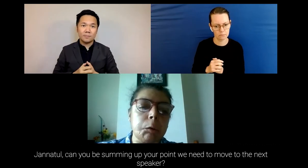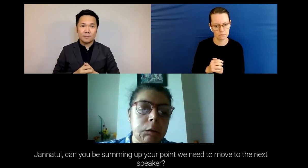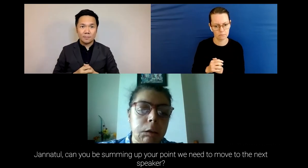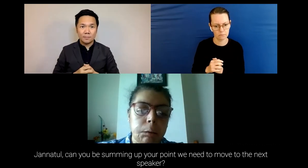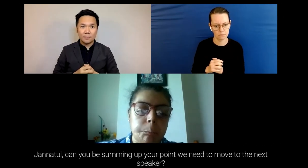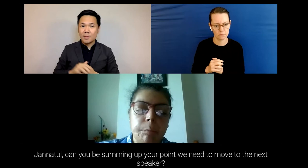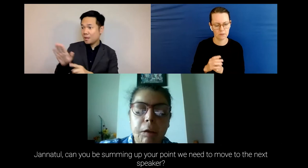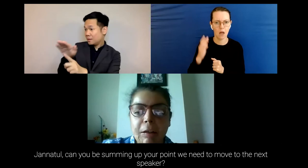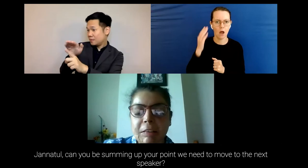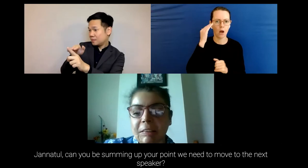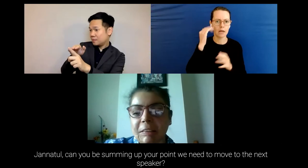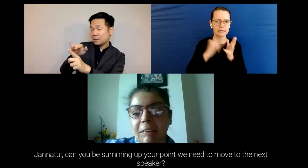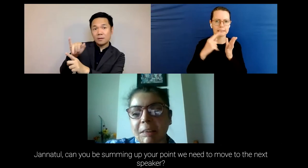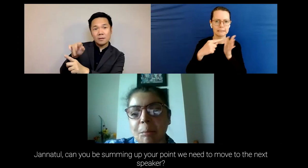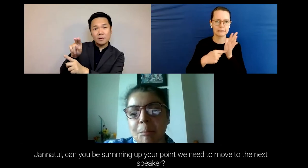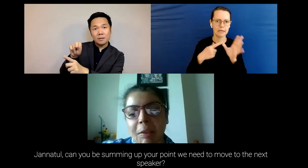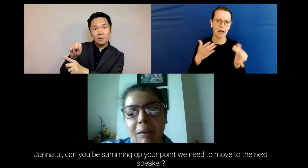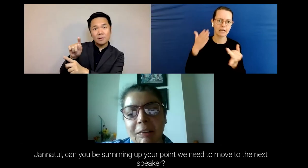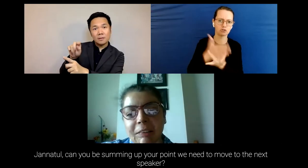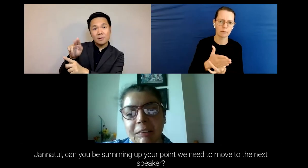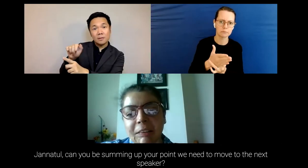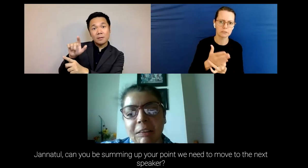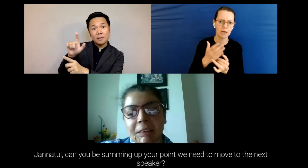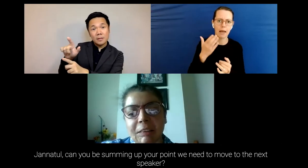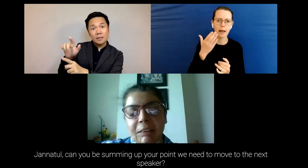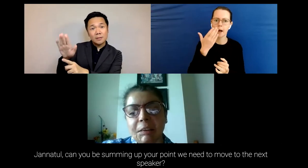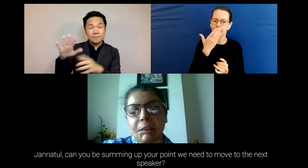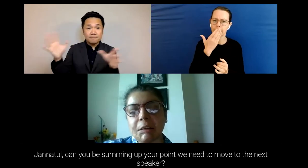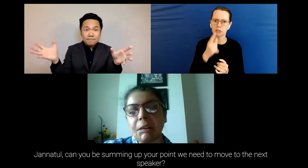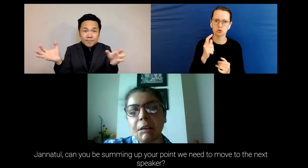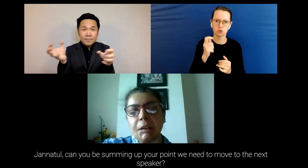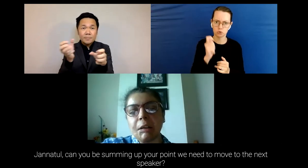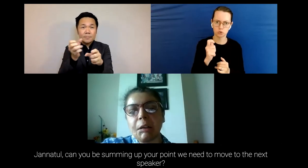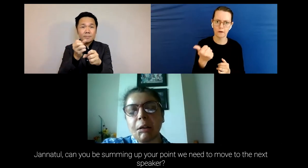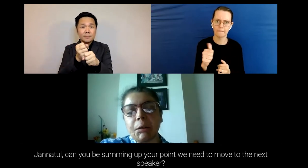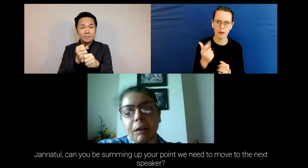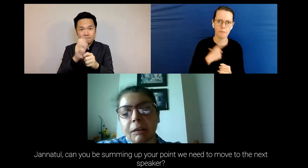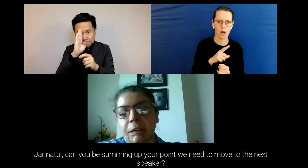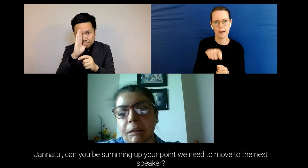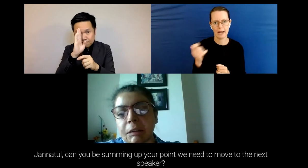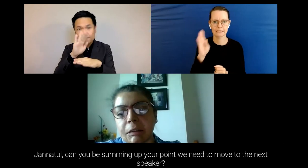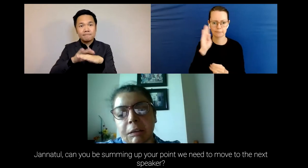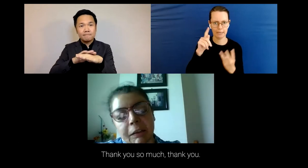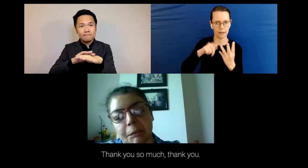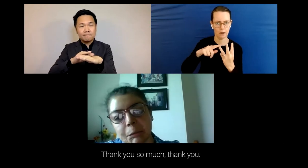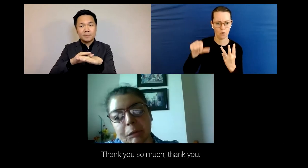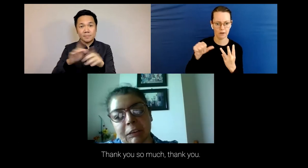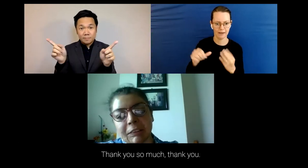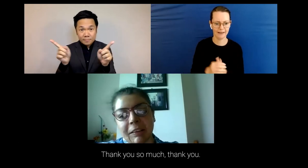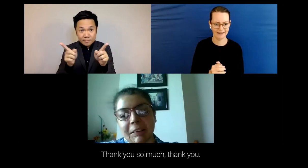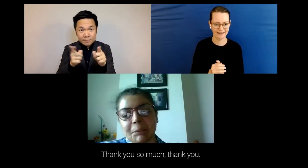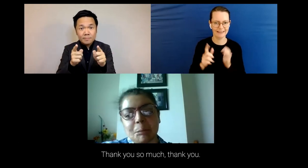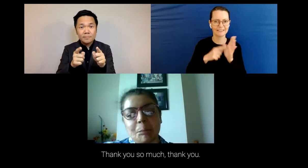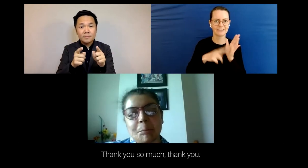as Janital, can you be summing up your point? We'll need to move on to the next speaker. Okay. Thank you. Thank you so